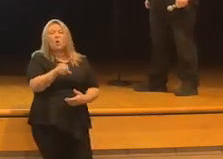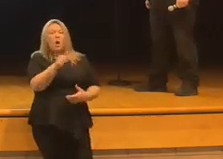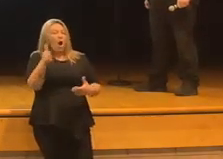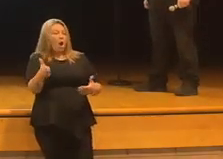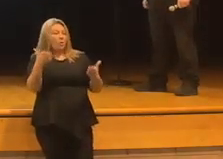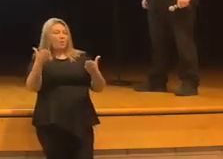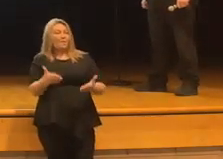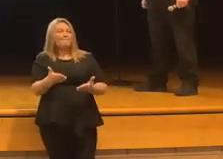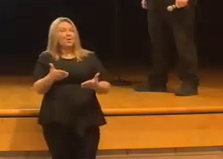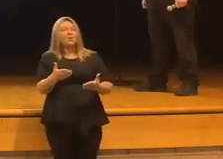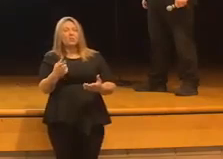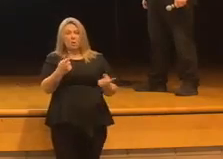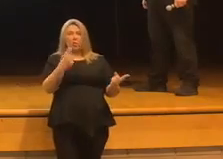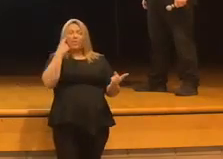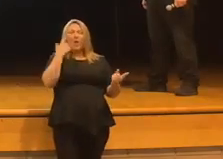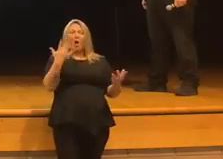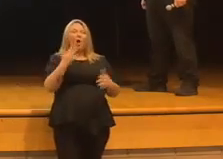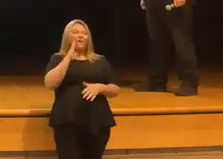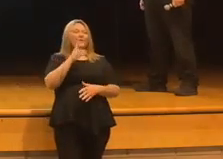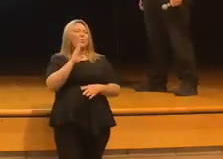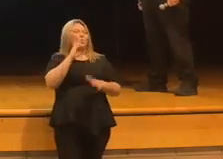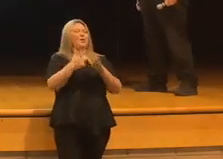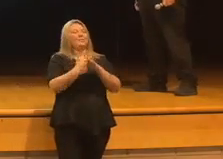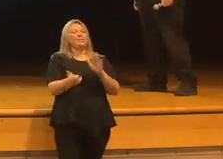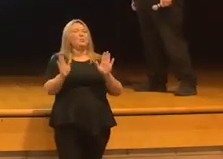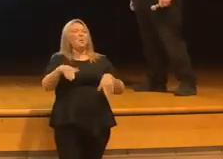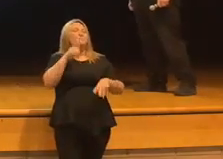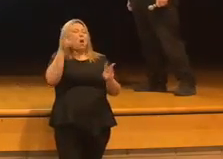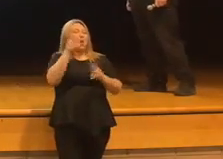them with the mindset that it was going to disappear.